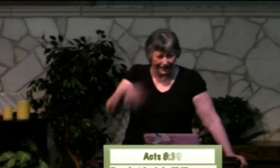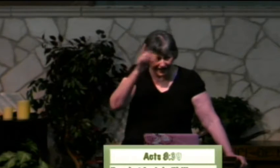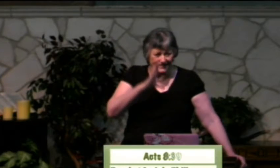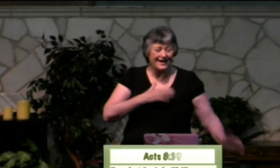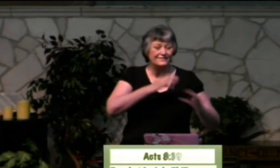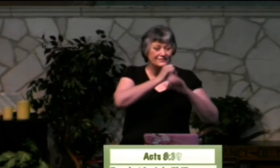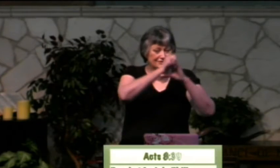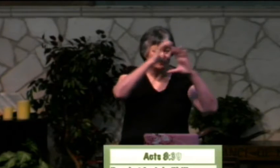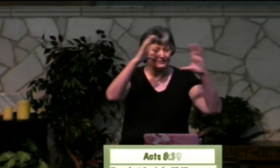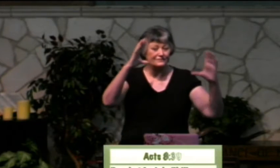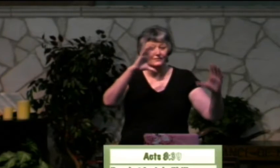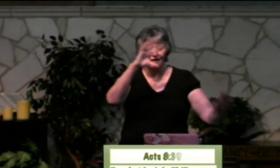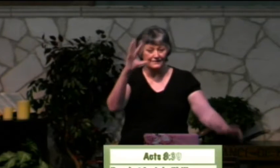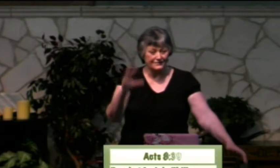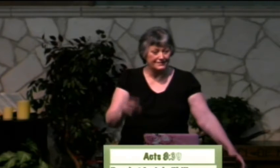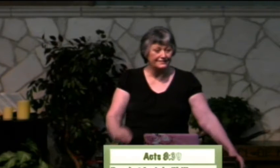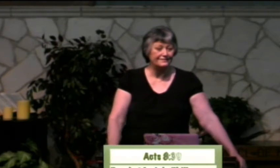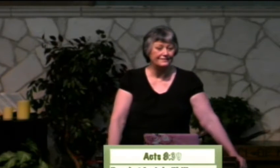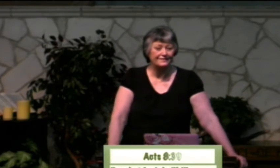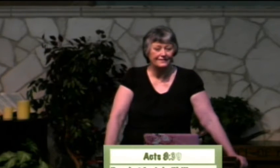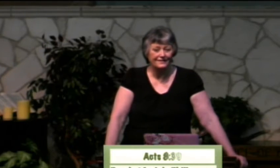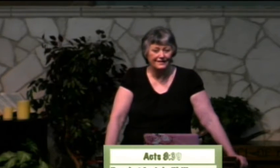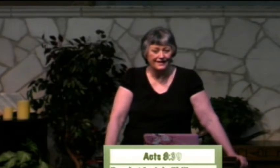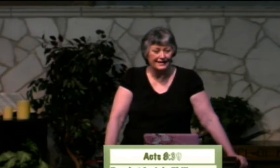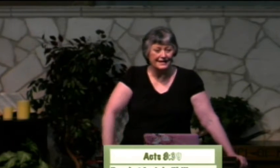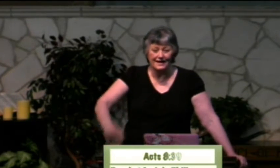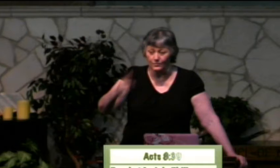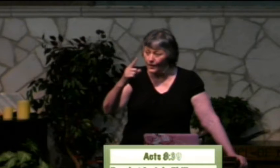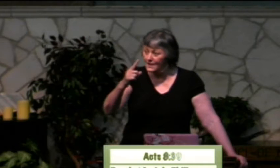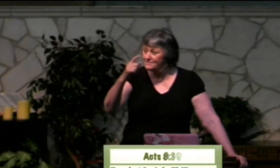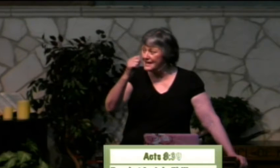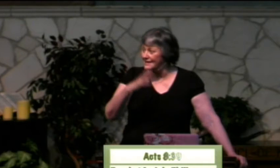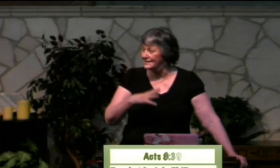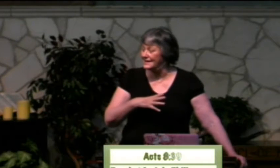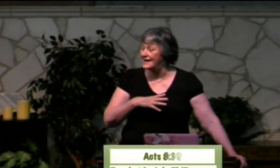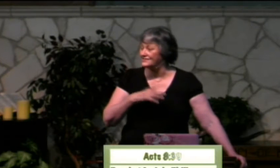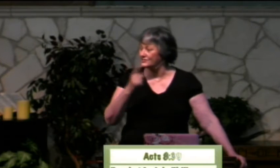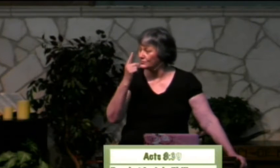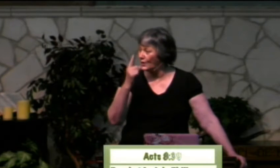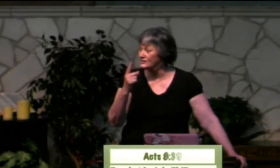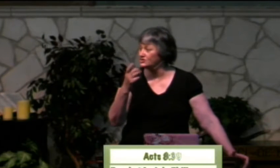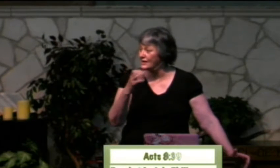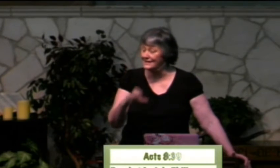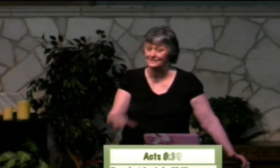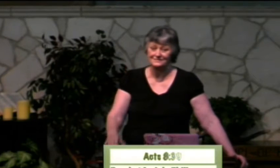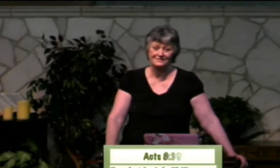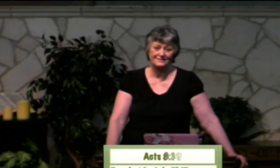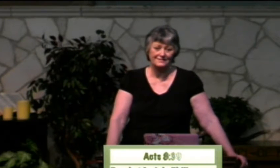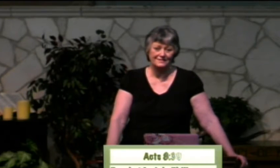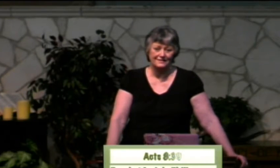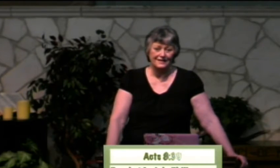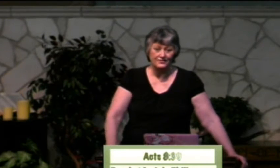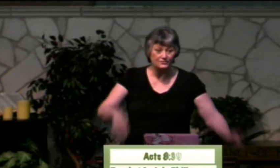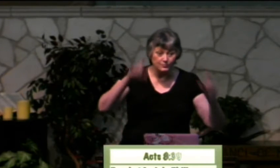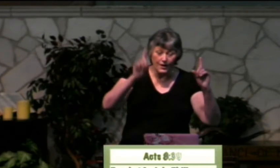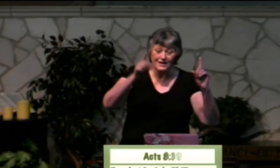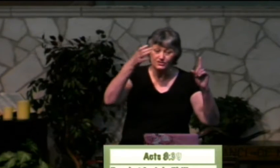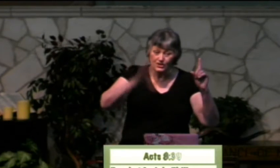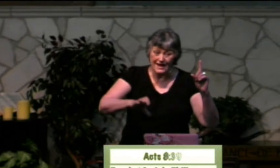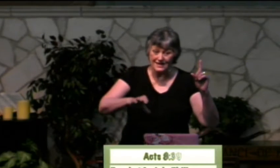God had a vision for Africa, and he had one man, and there's one chance. There's one chance